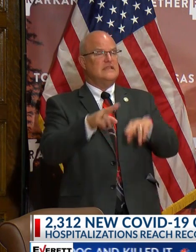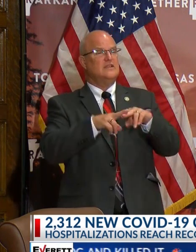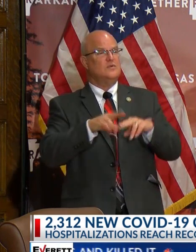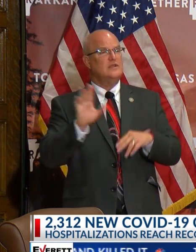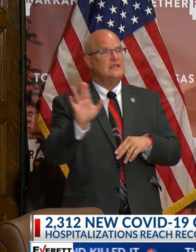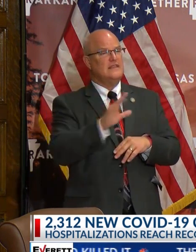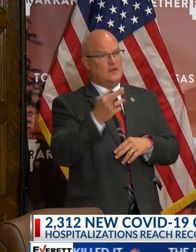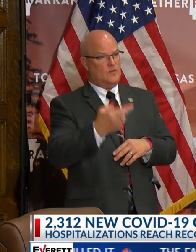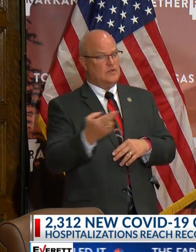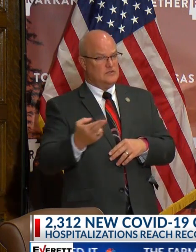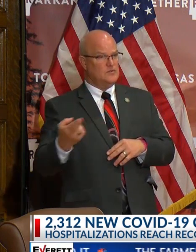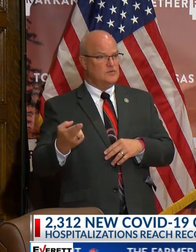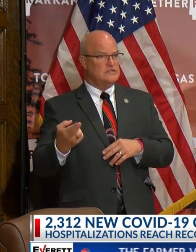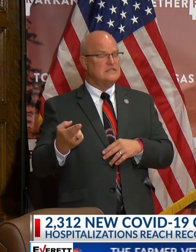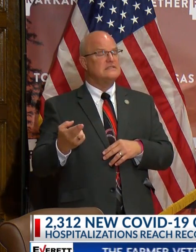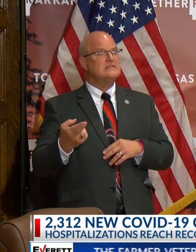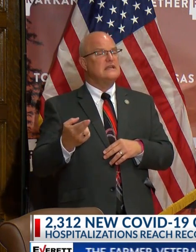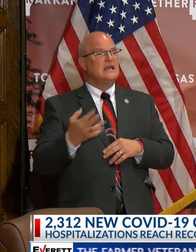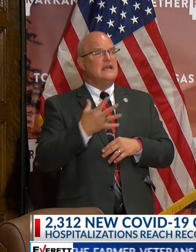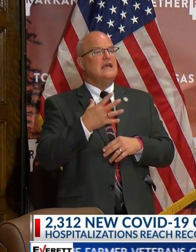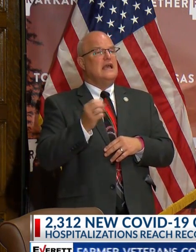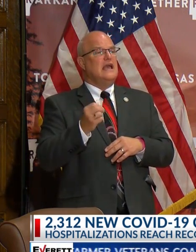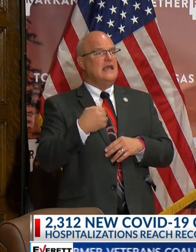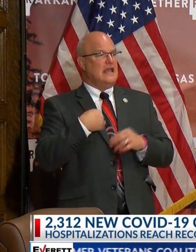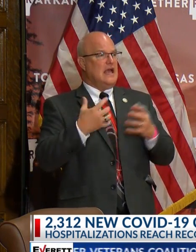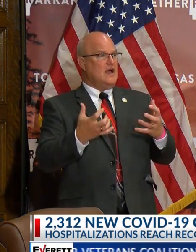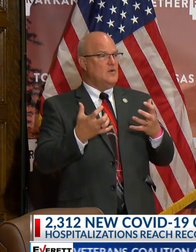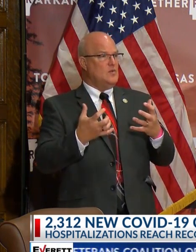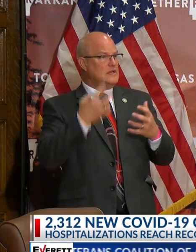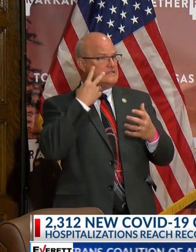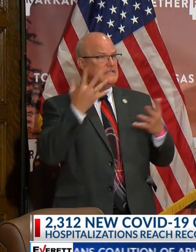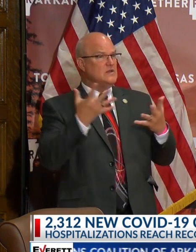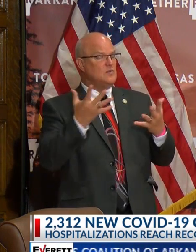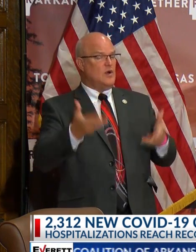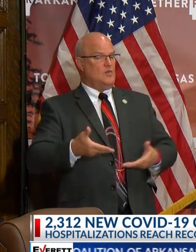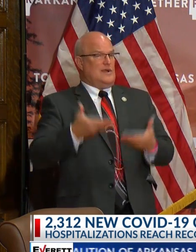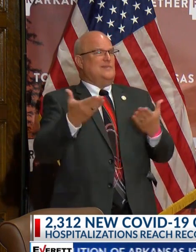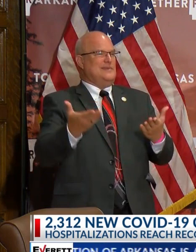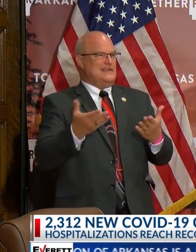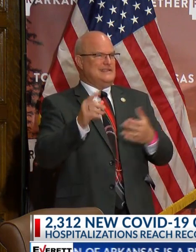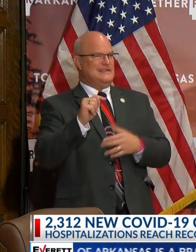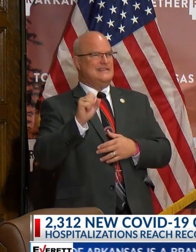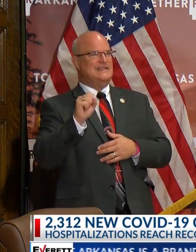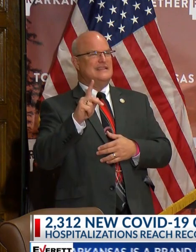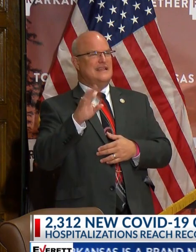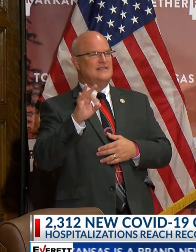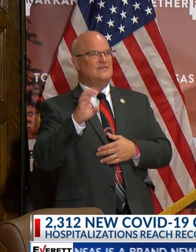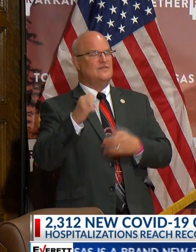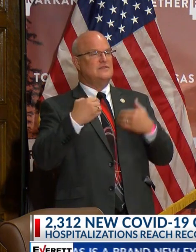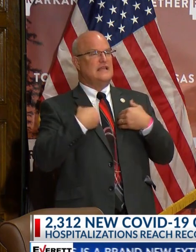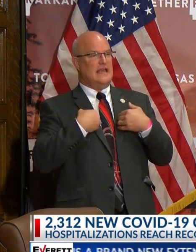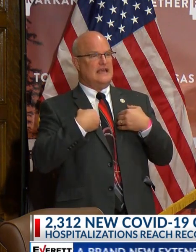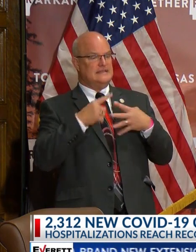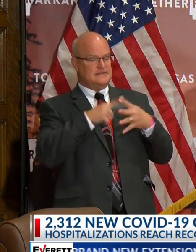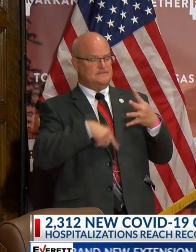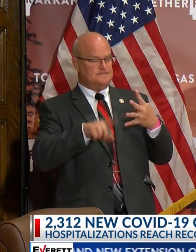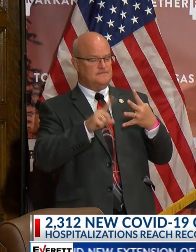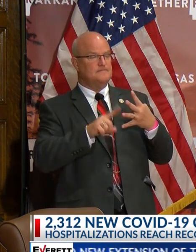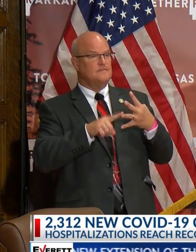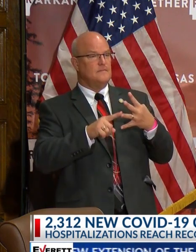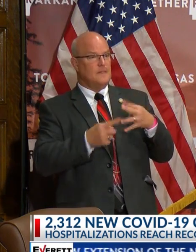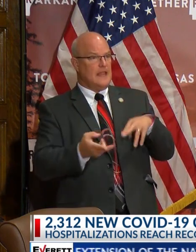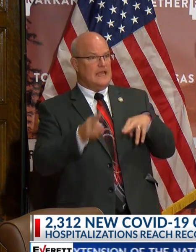increase their resources, and I want to see what recommendations they come up with. What additional